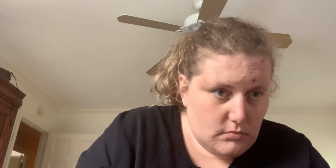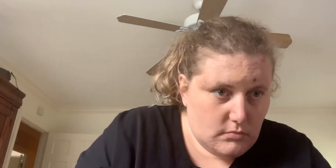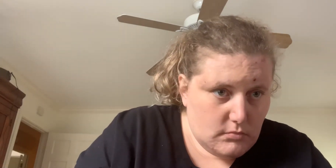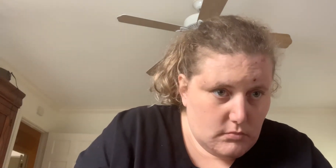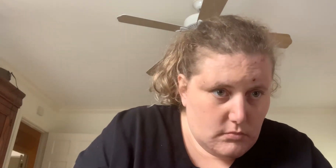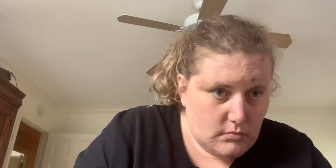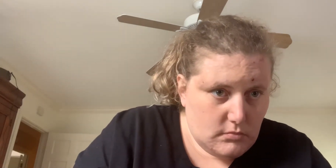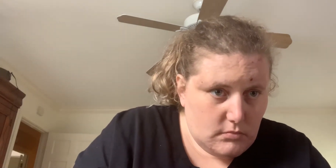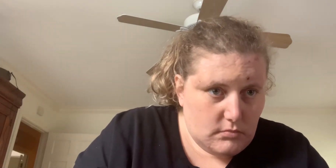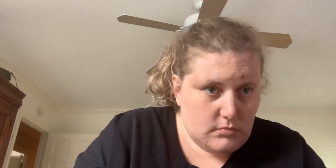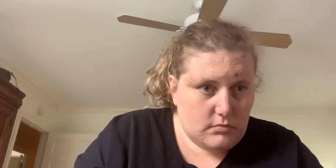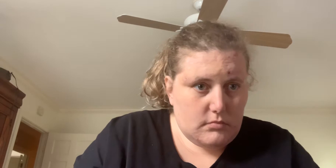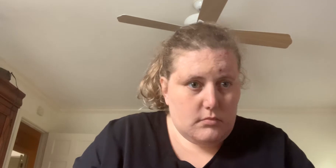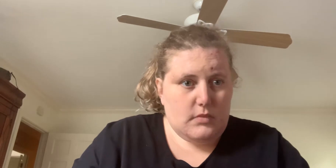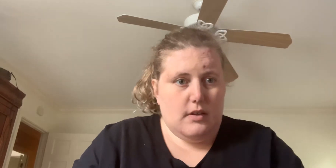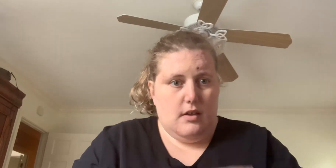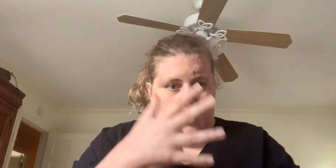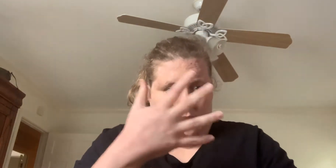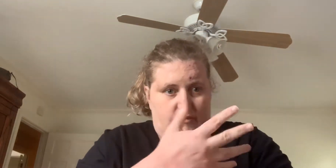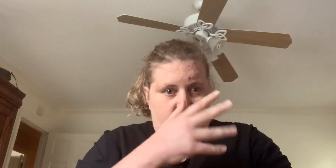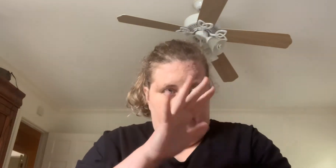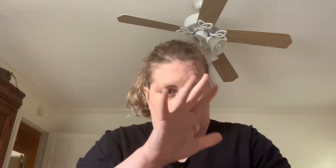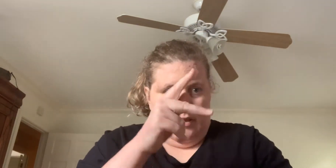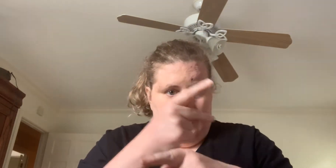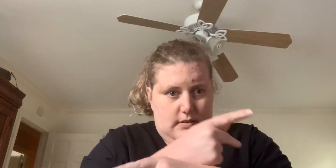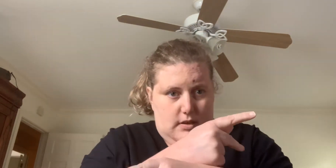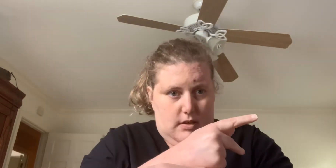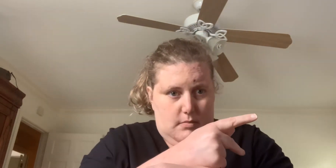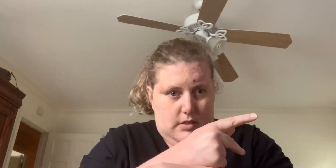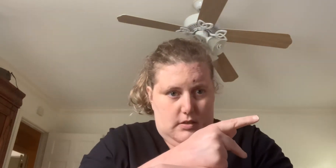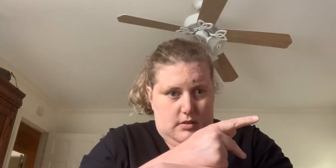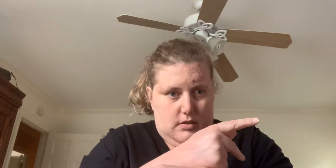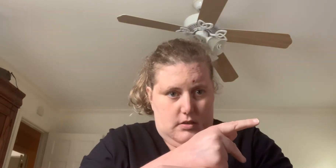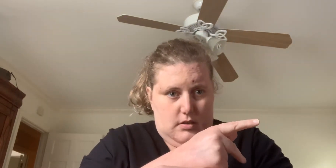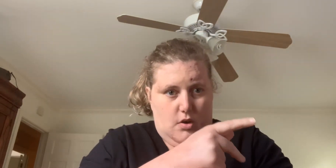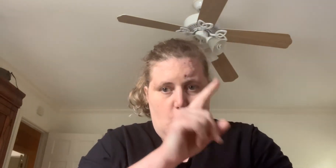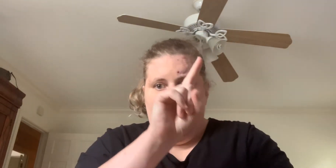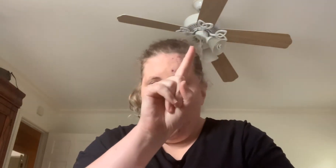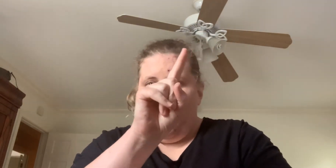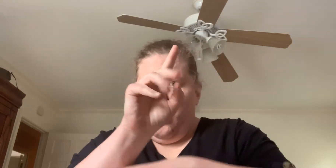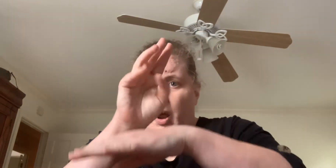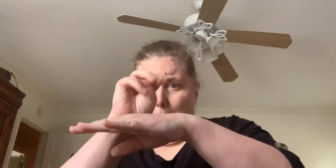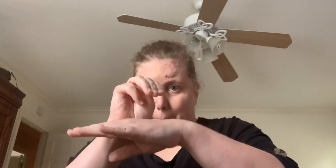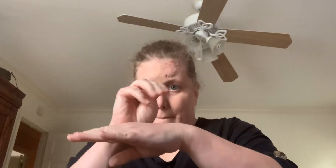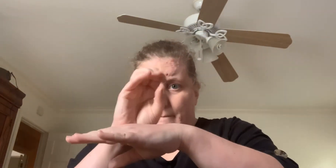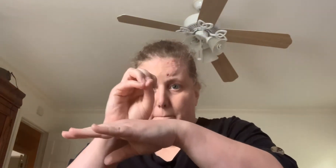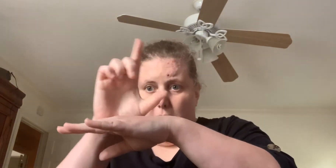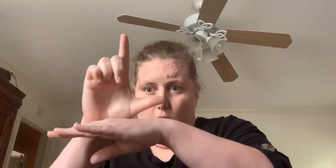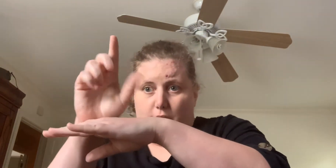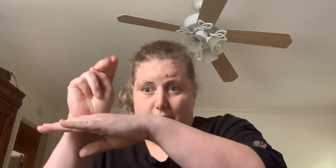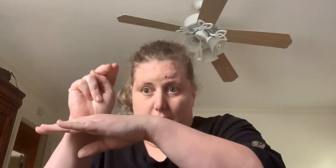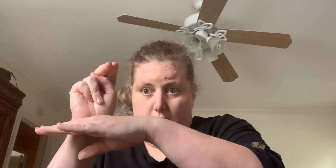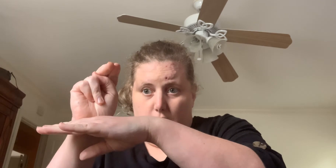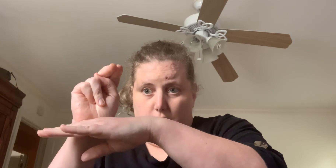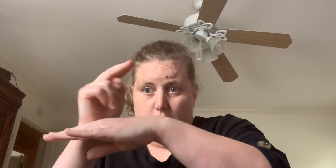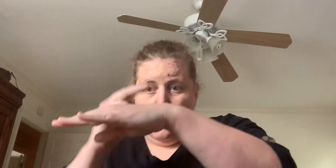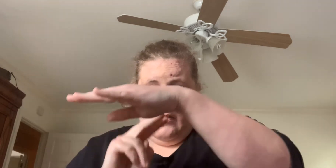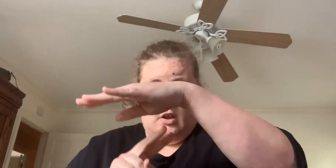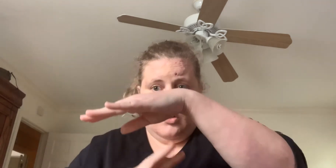mole of nitrogen over 2 moles of ammonia. So